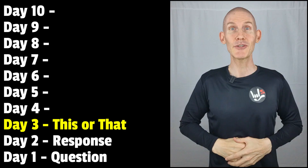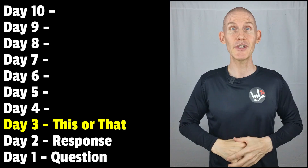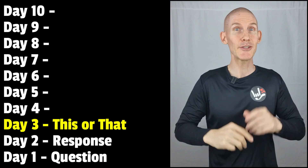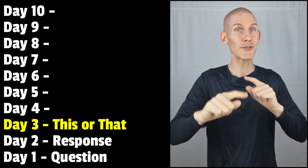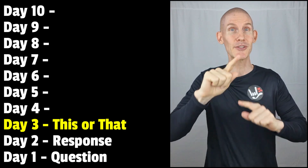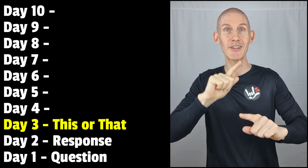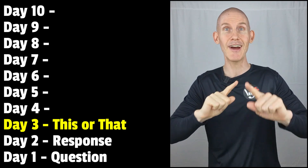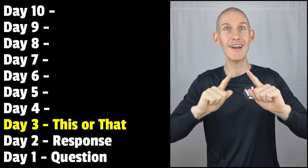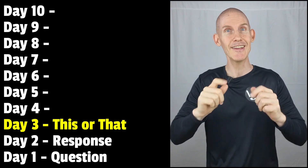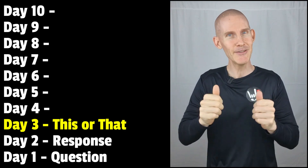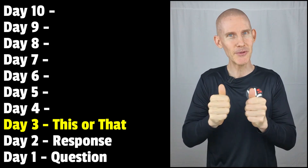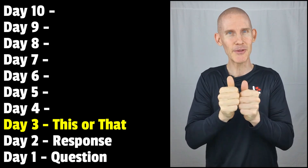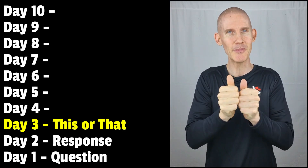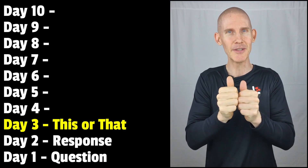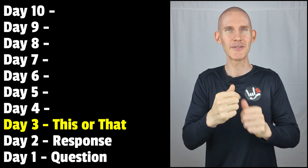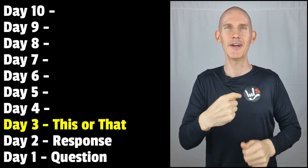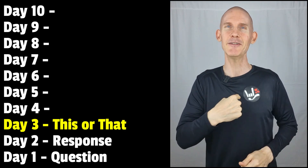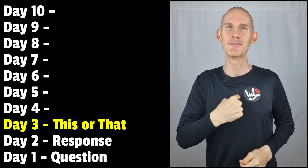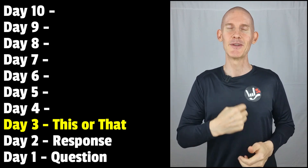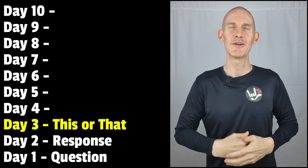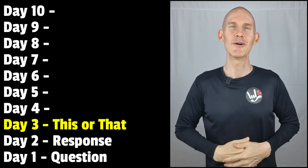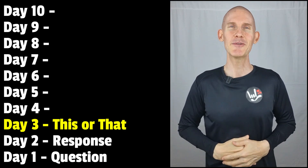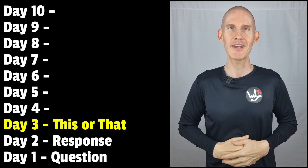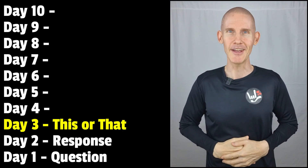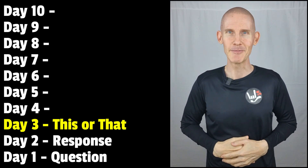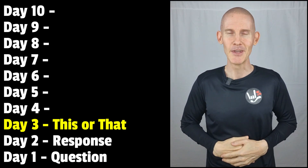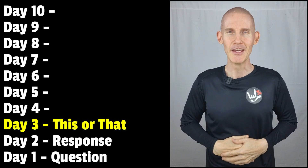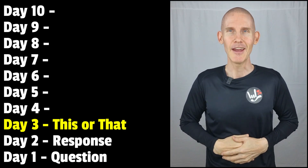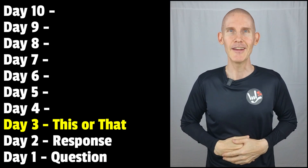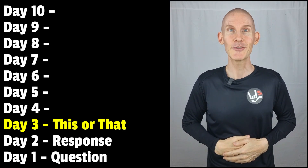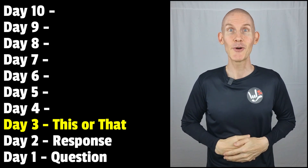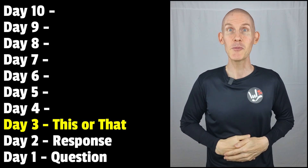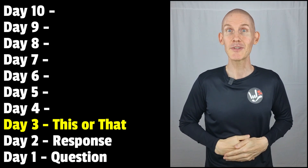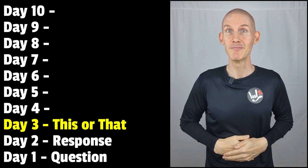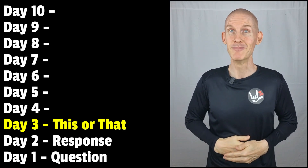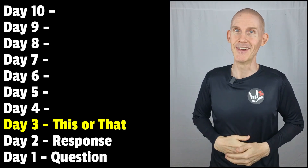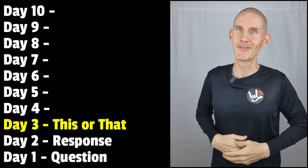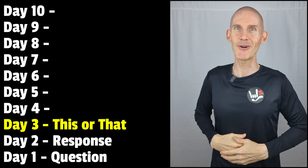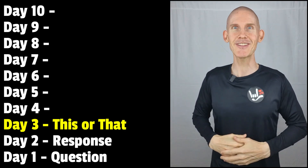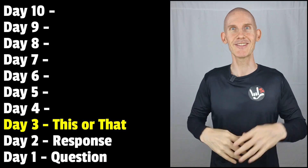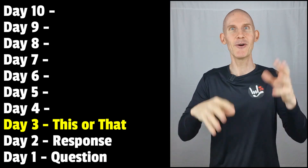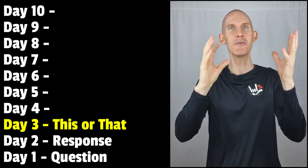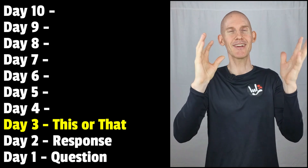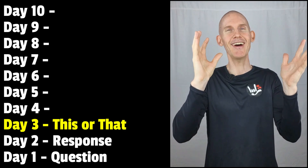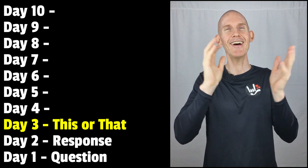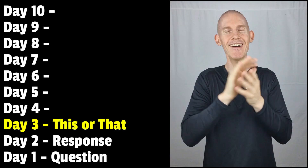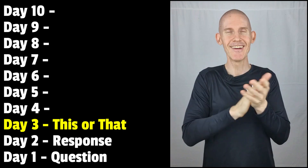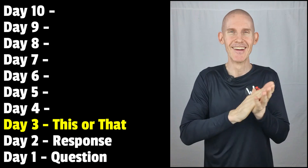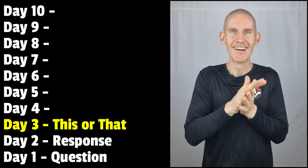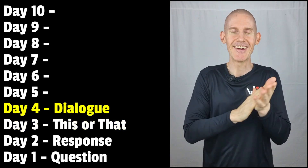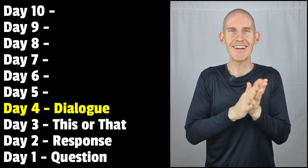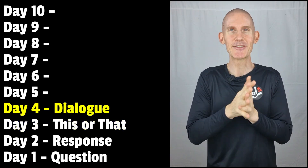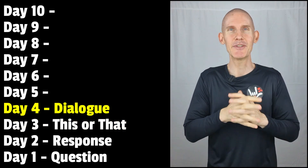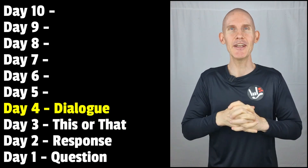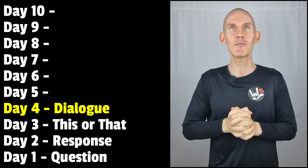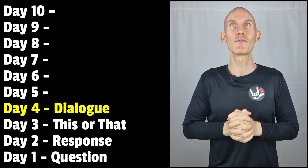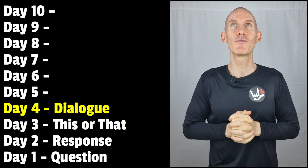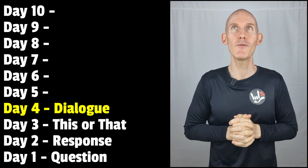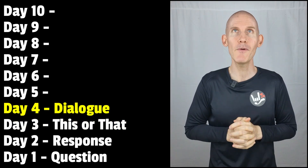like you're signing with me, right? Okay, and there's homework. And of course there's homework. All right, so day number